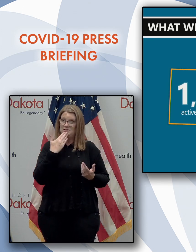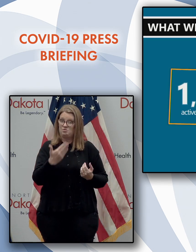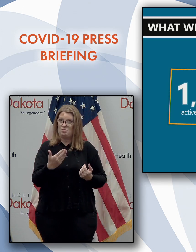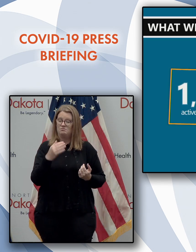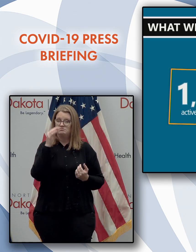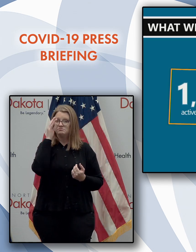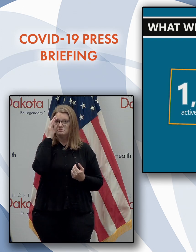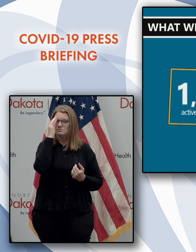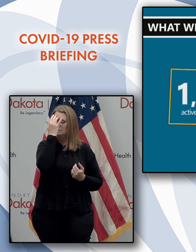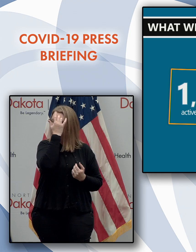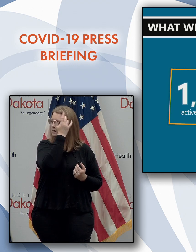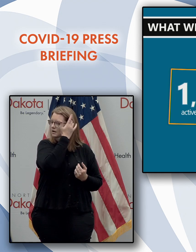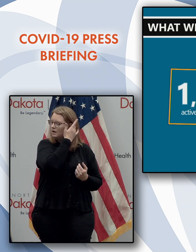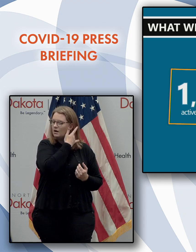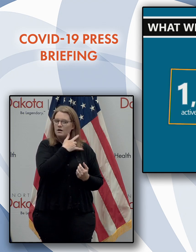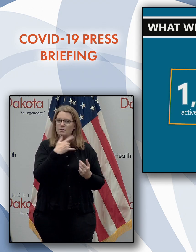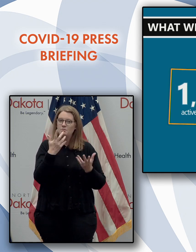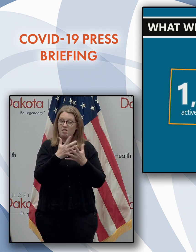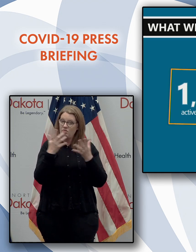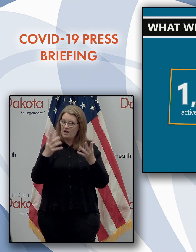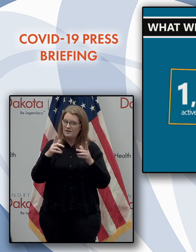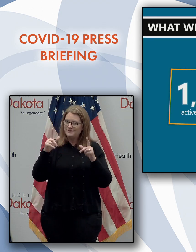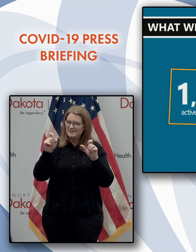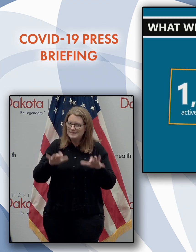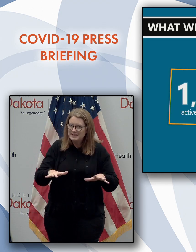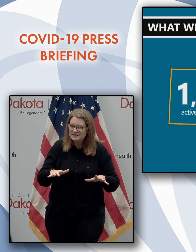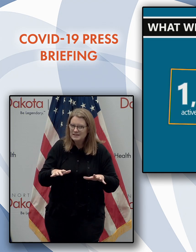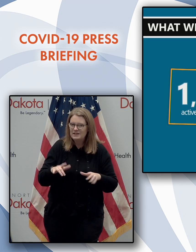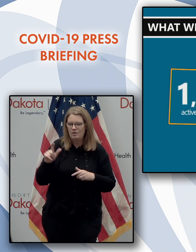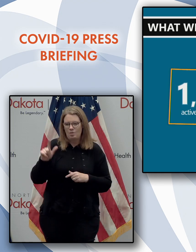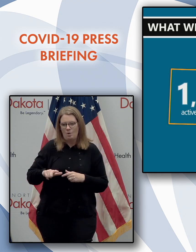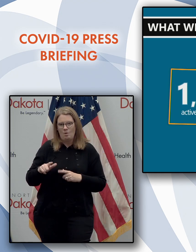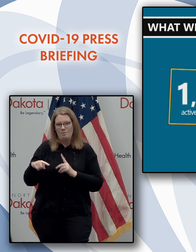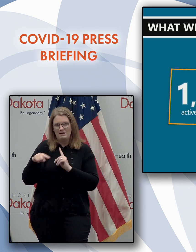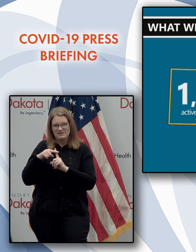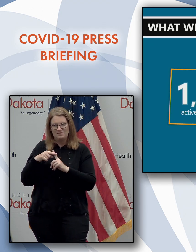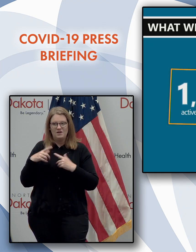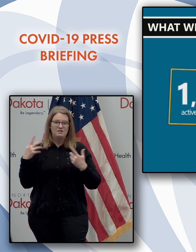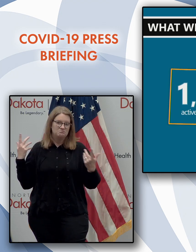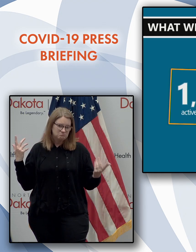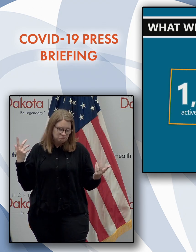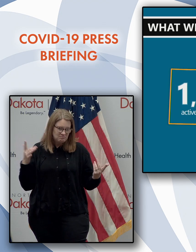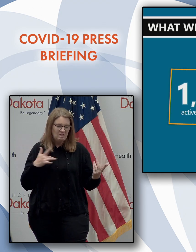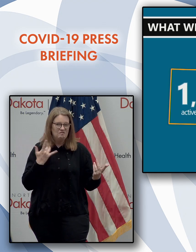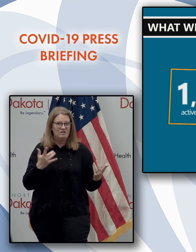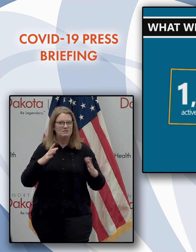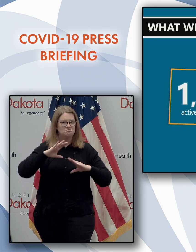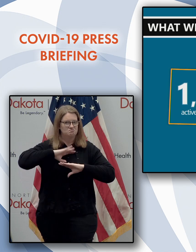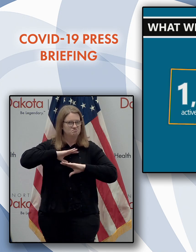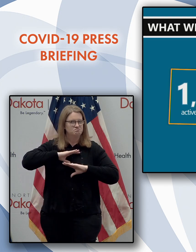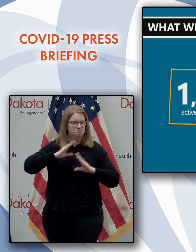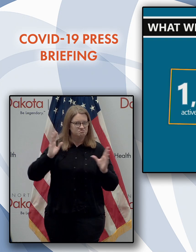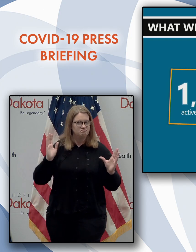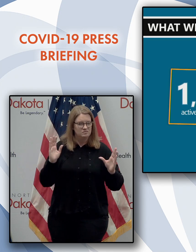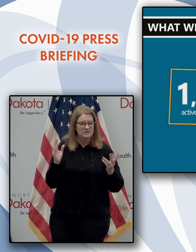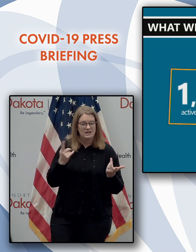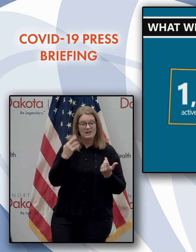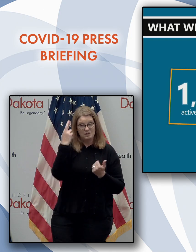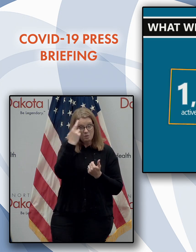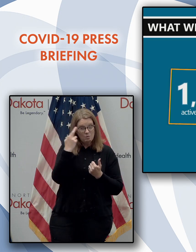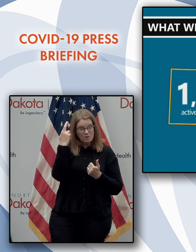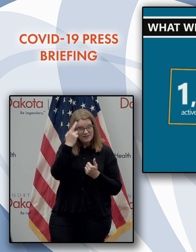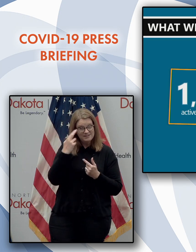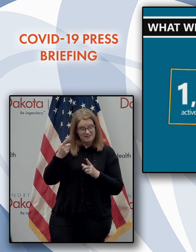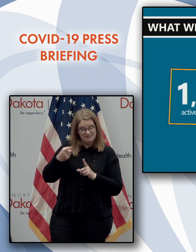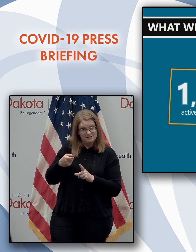High testing per capita, low positivity rate. You couldn't ask for anything better than that. And of course, the whole reason we were doing this was to